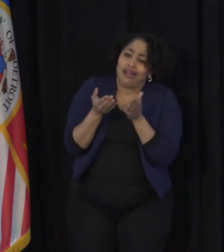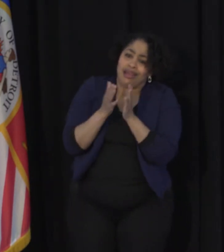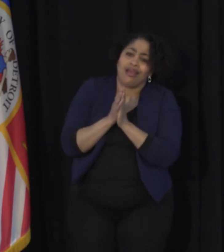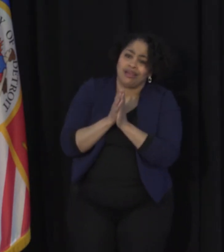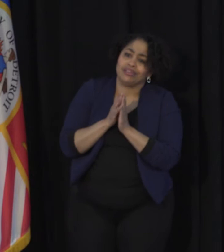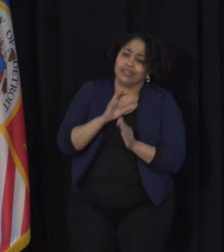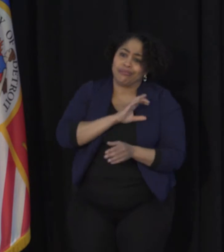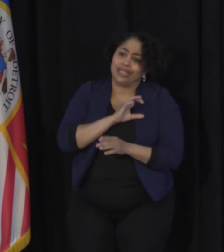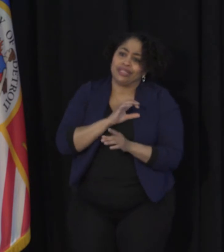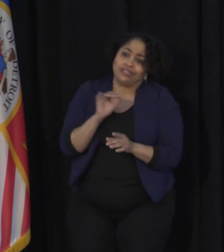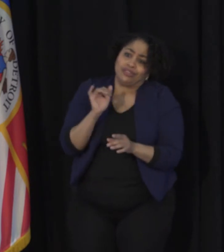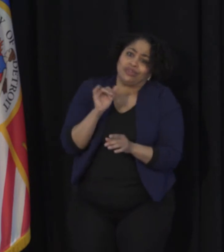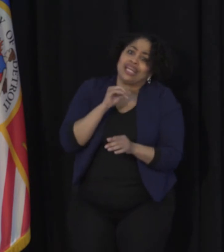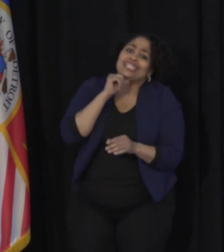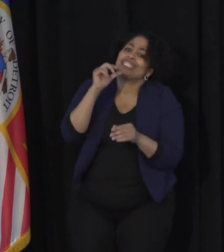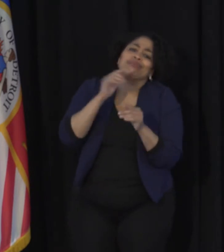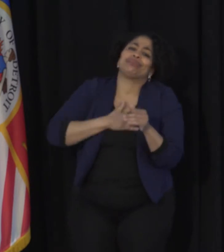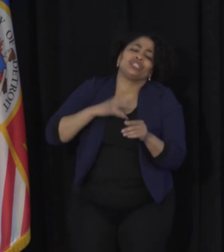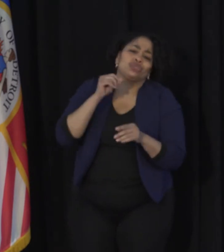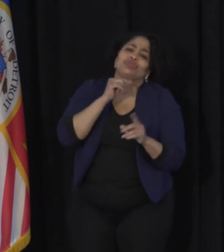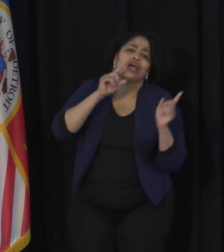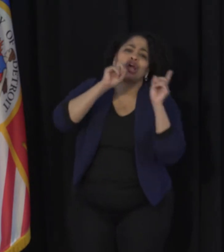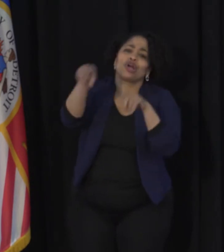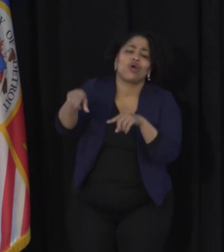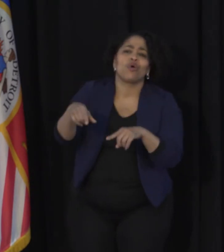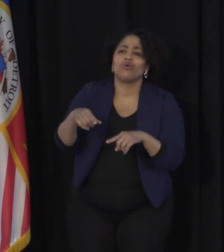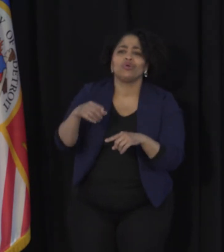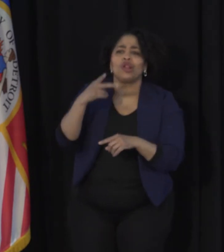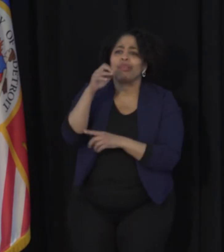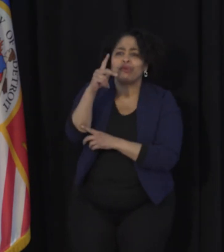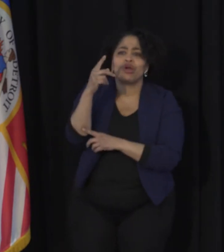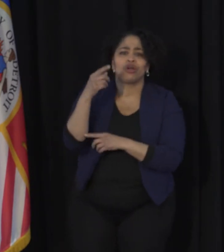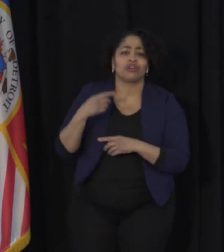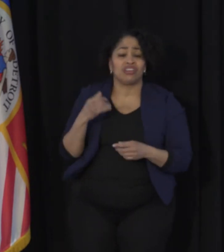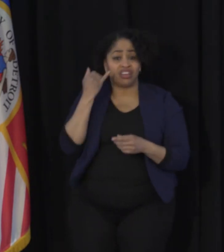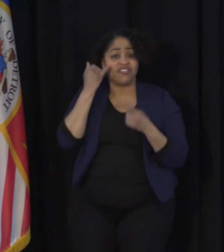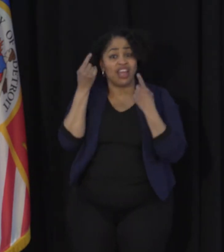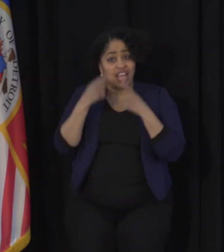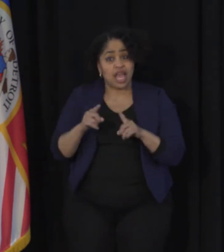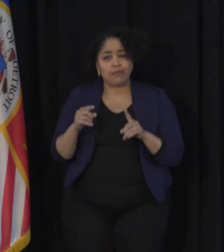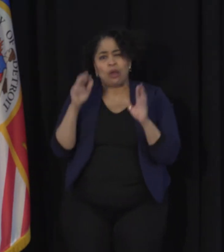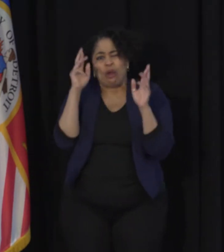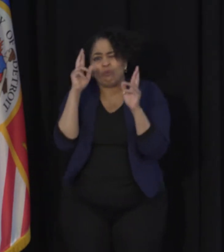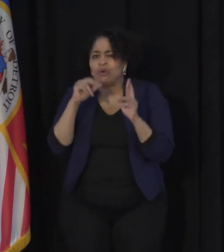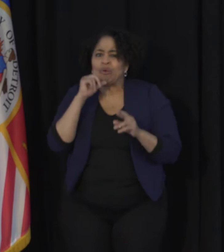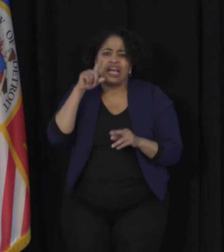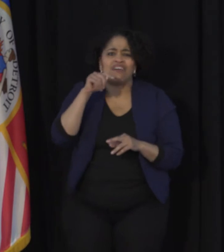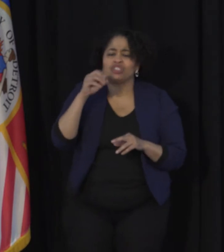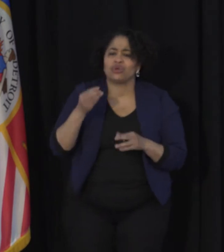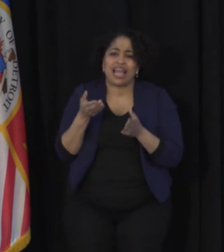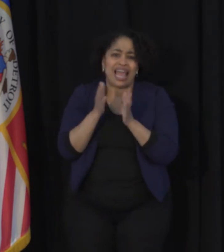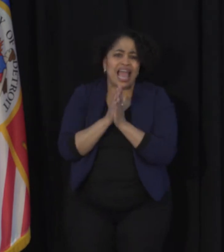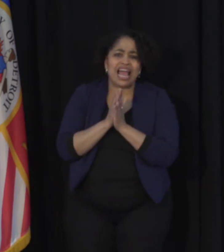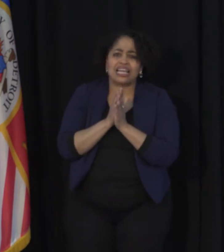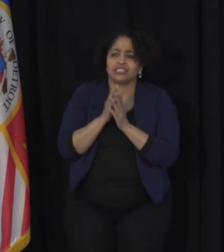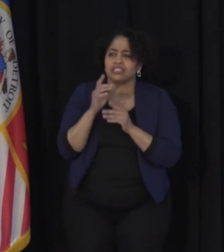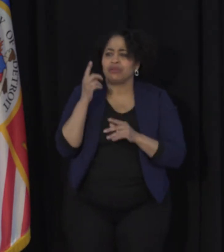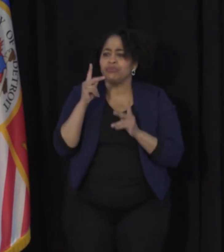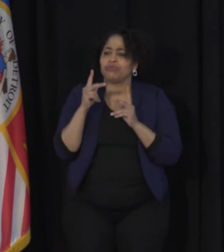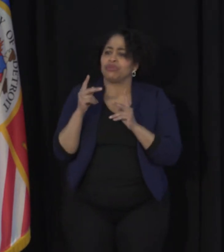will, and not utilize the parks during this pandemic. If that happens, then hopefully we won't have to ask